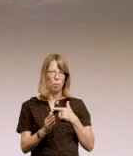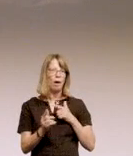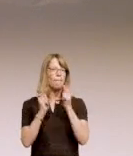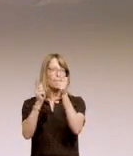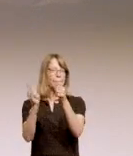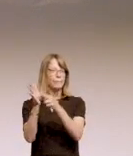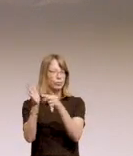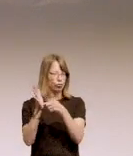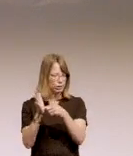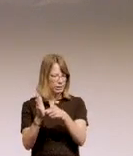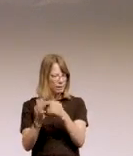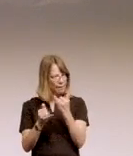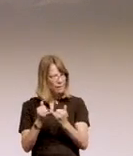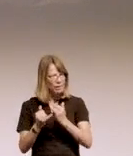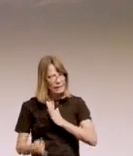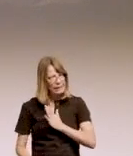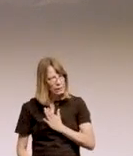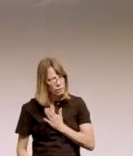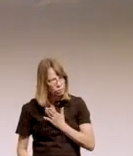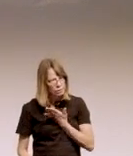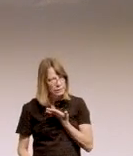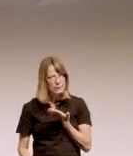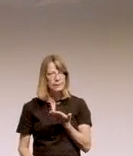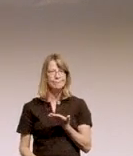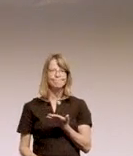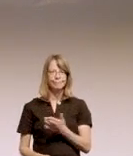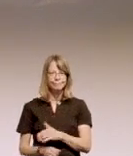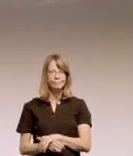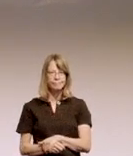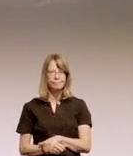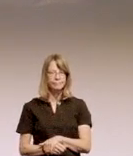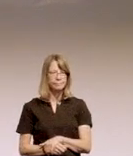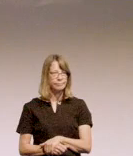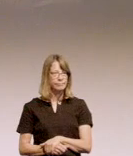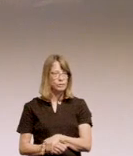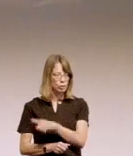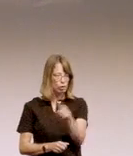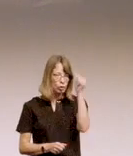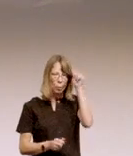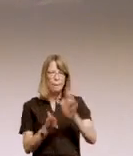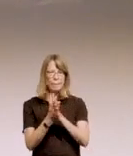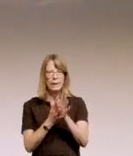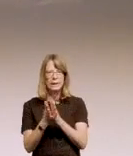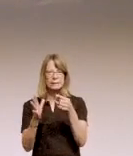And it was really interesting what we found. So, hands up if you know what assistive technology